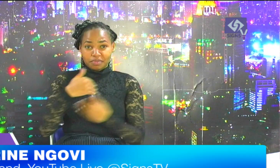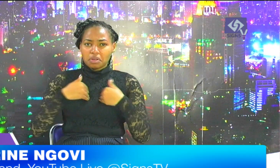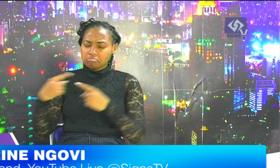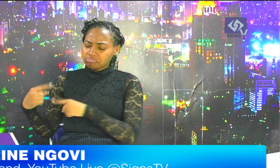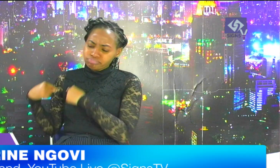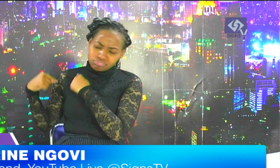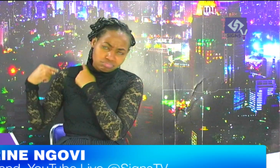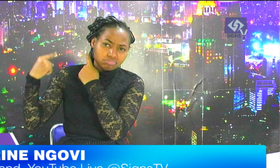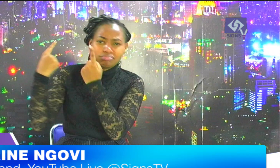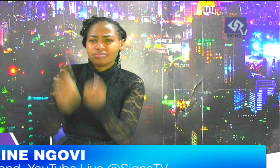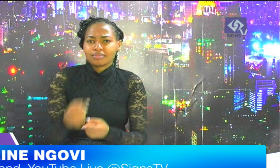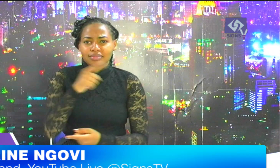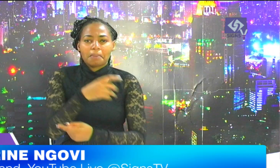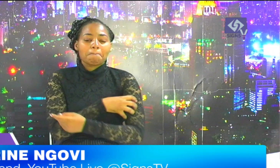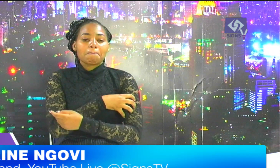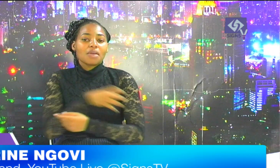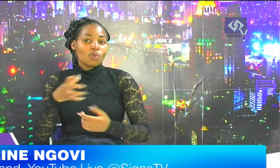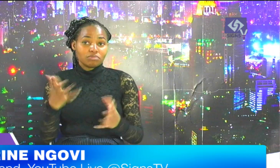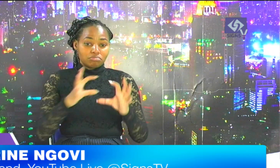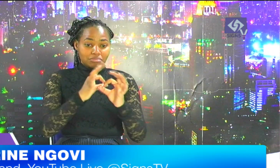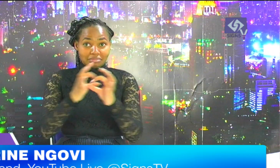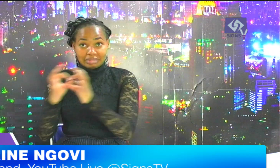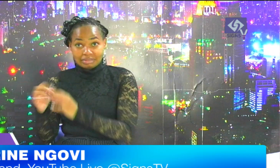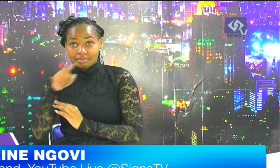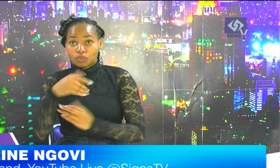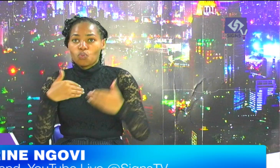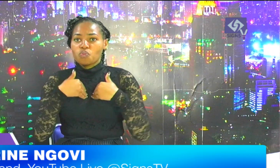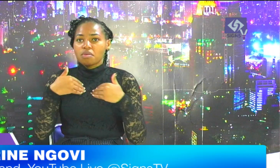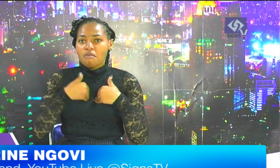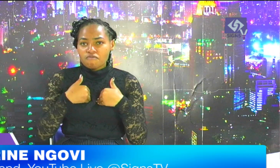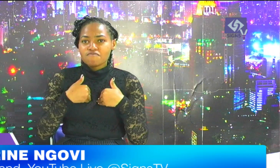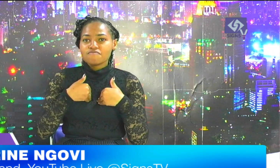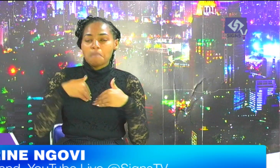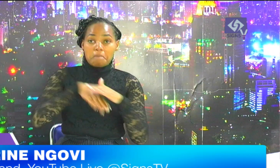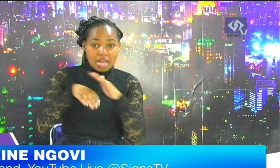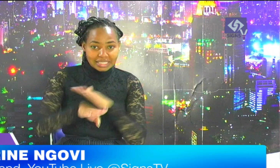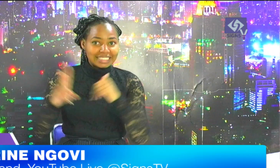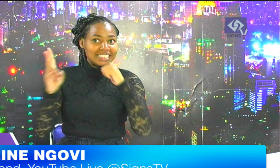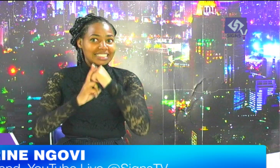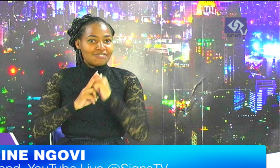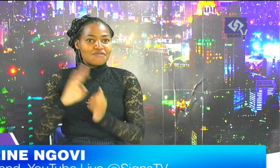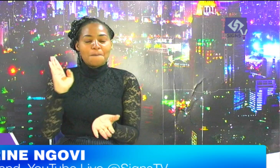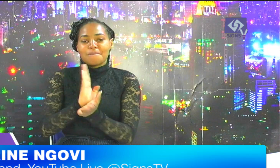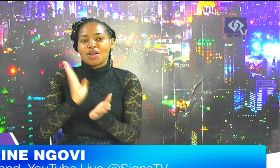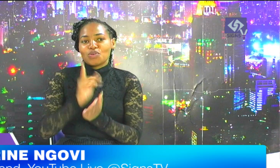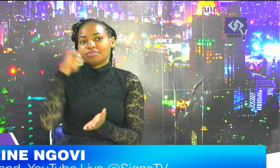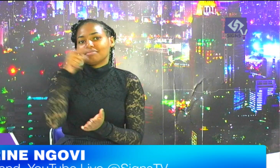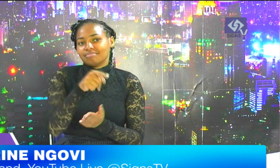The government has since compensated the power plant 7 billion